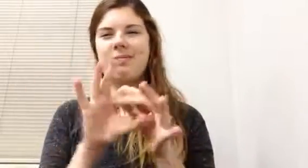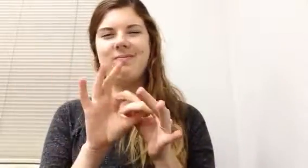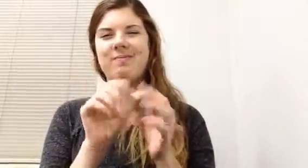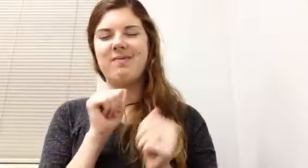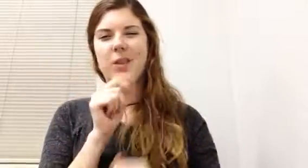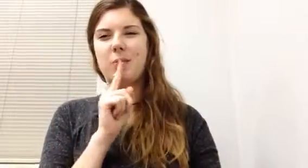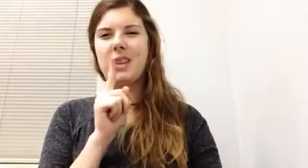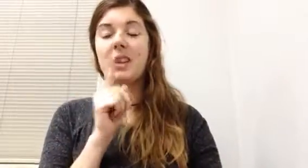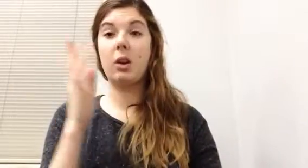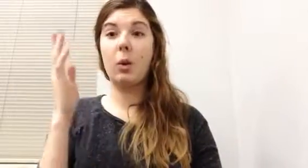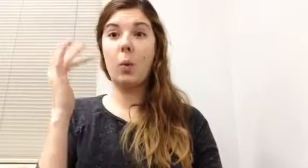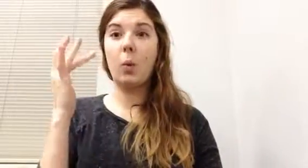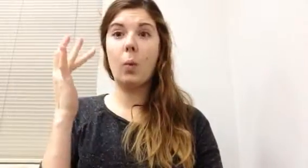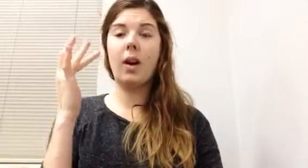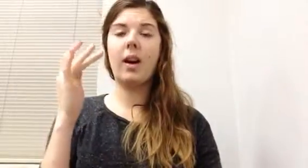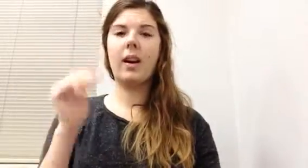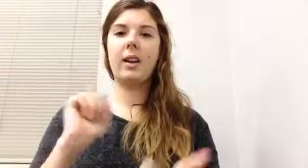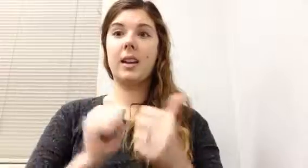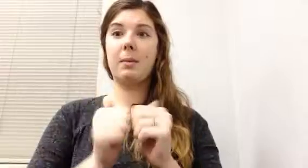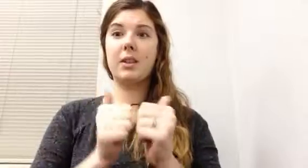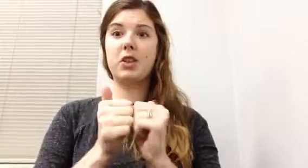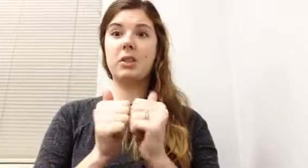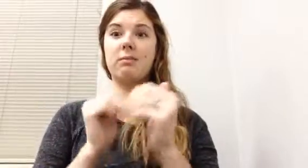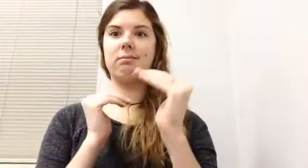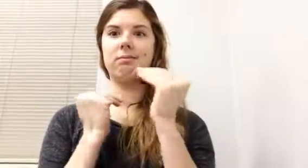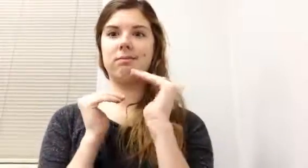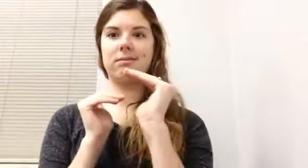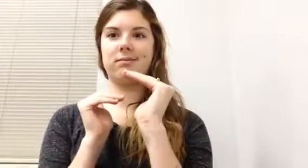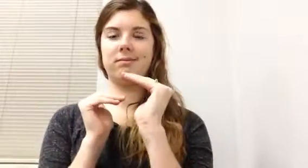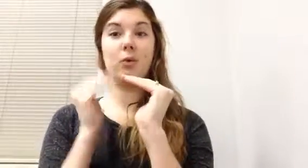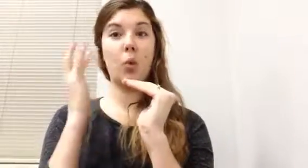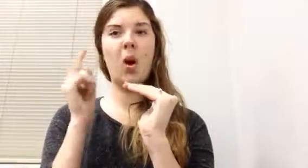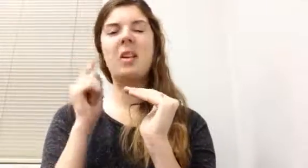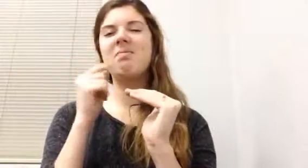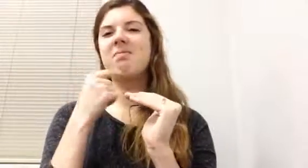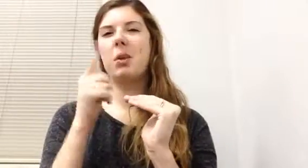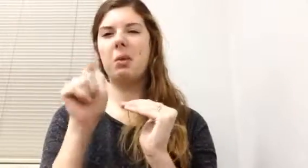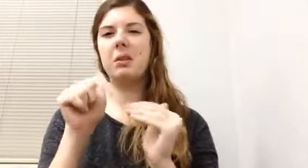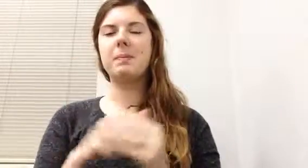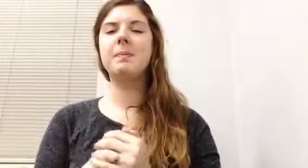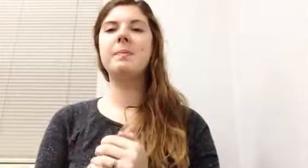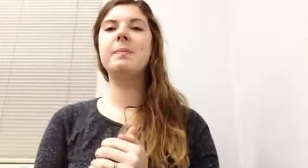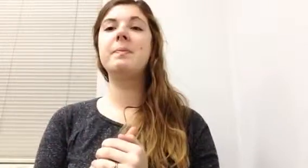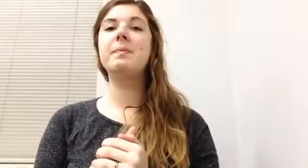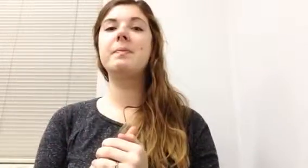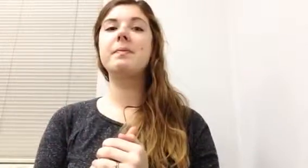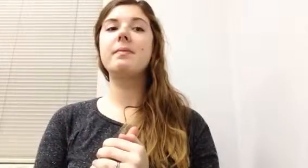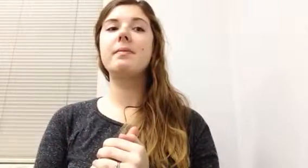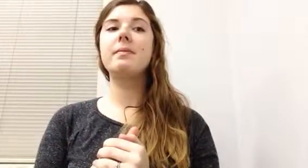this competition is limited, and I'll tell you why in a minute. But one of the things it does, it makes the price higher.